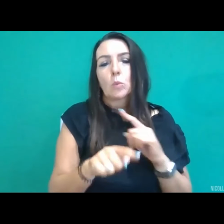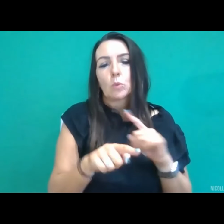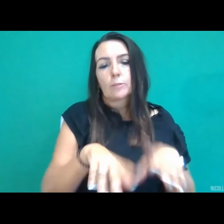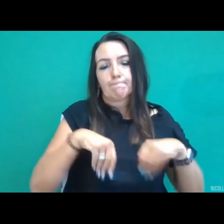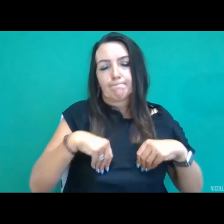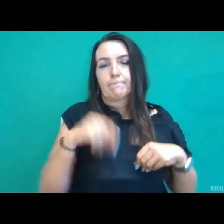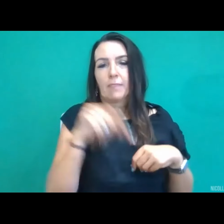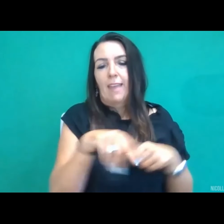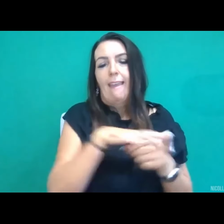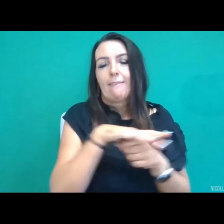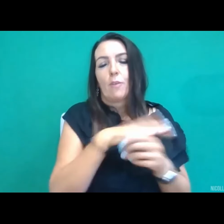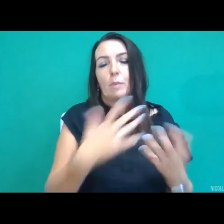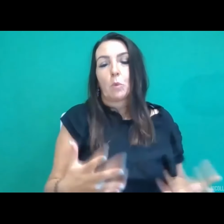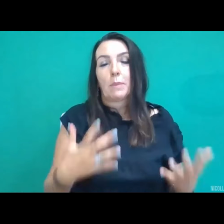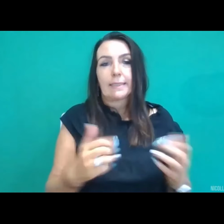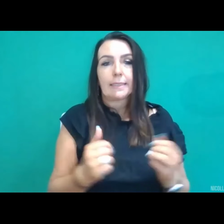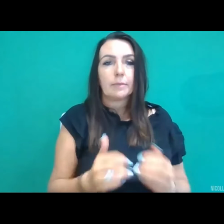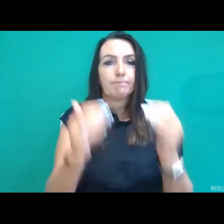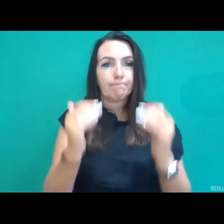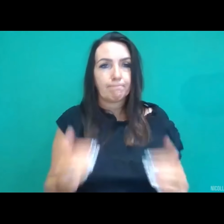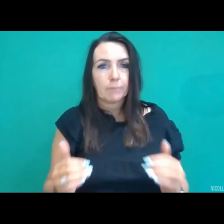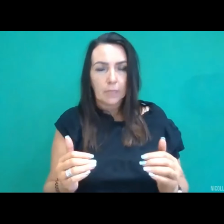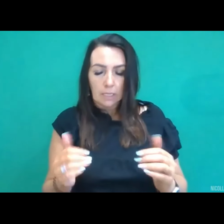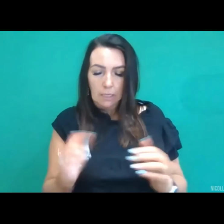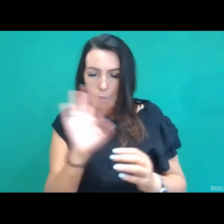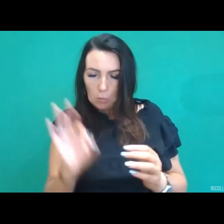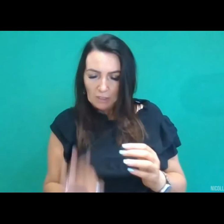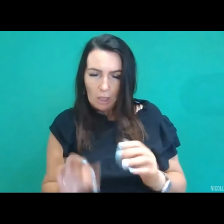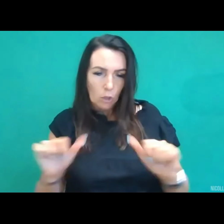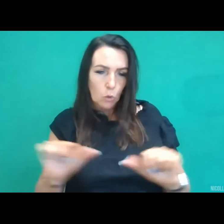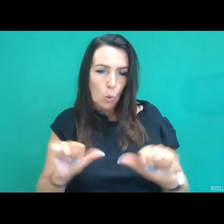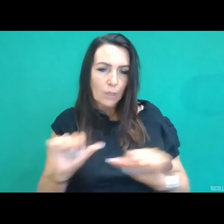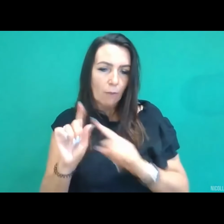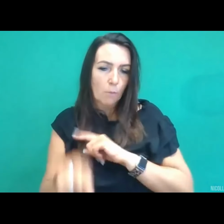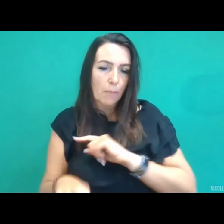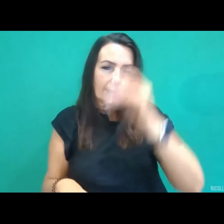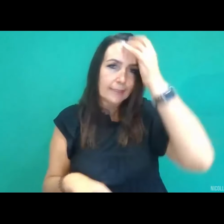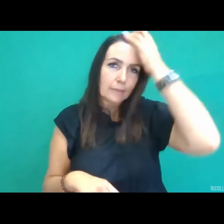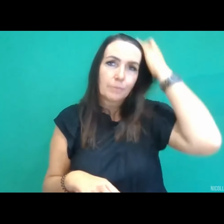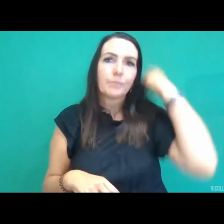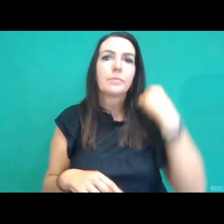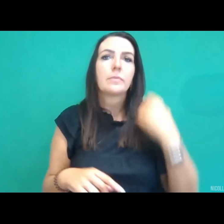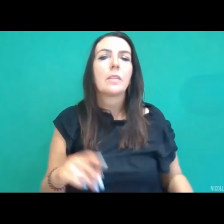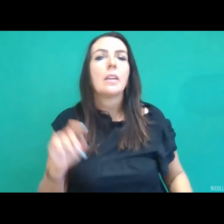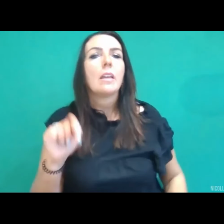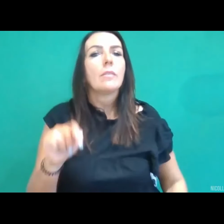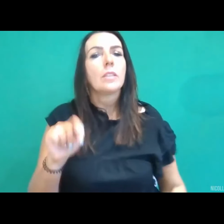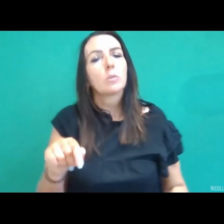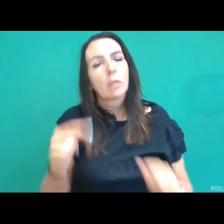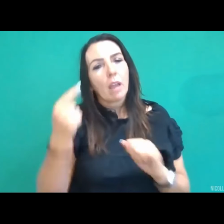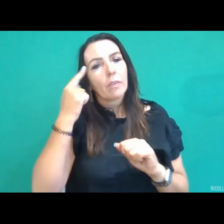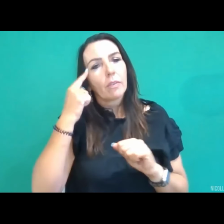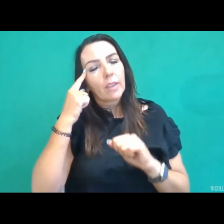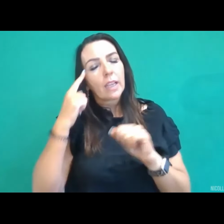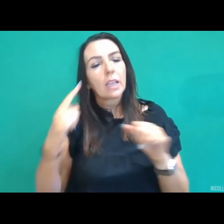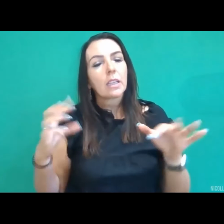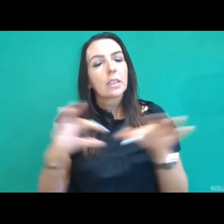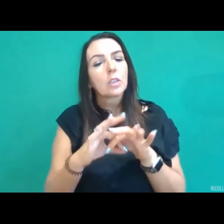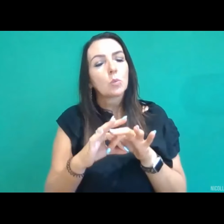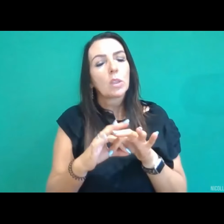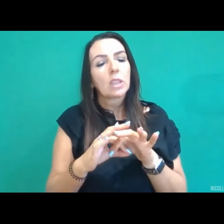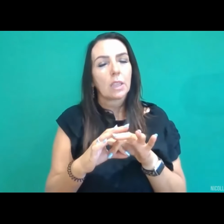on to the questions that haven't yet been answered. So this is probably one, I think, on the back of your presentation